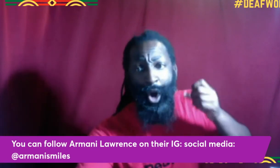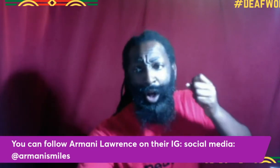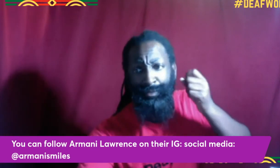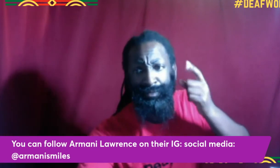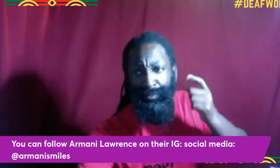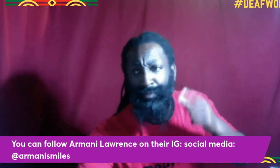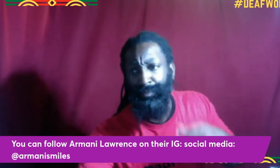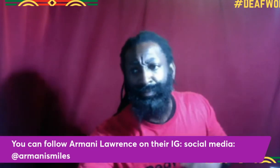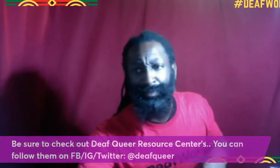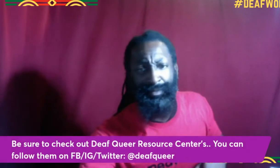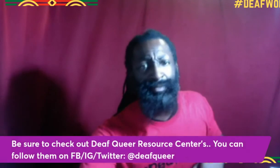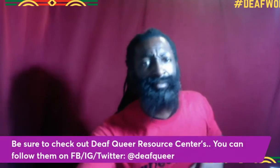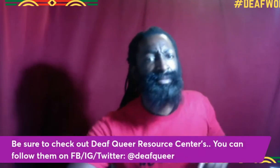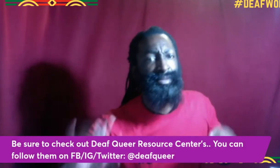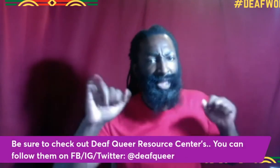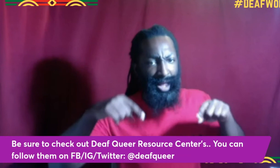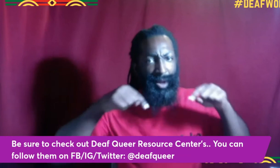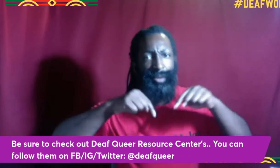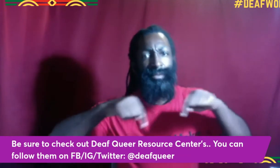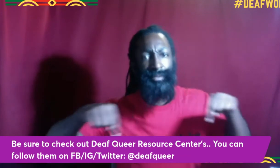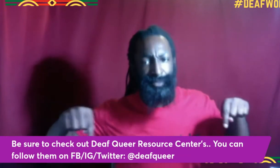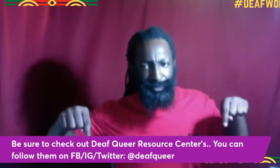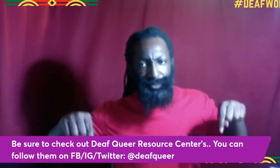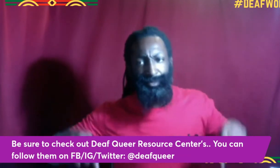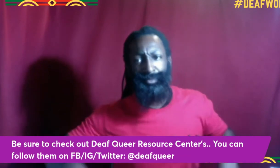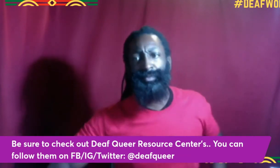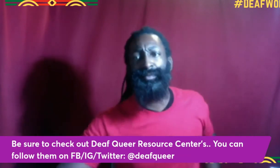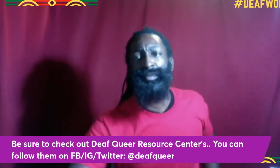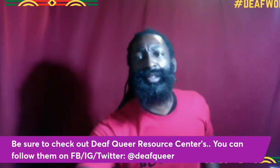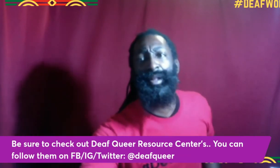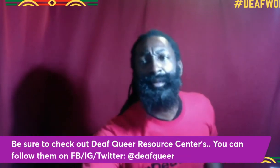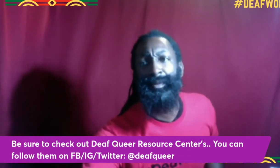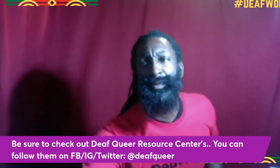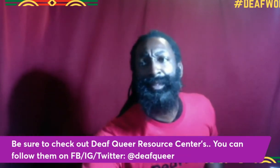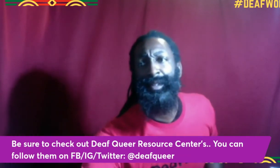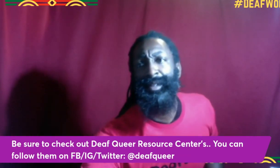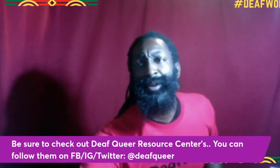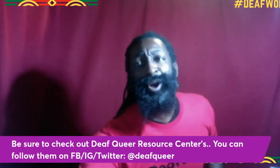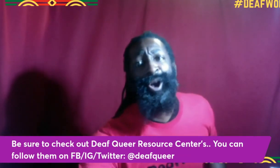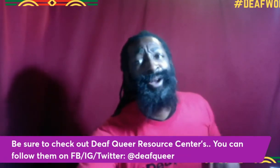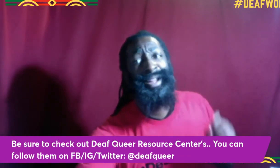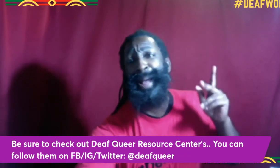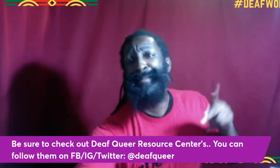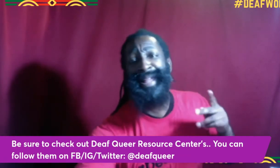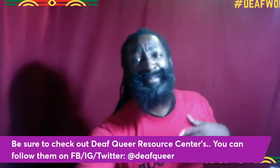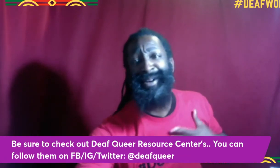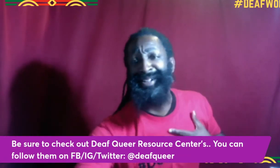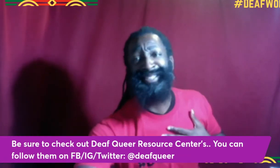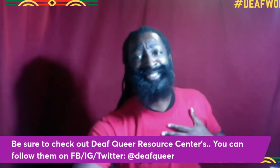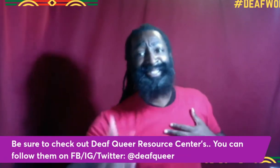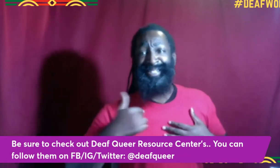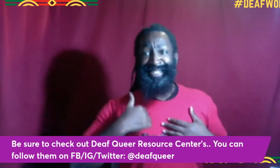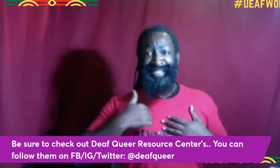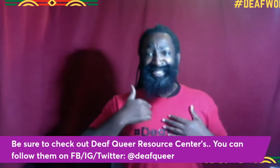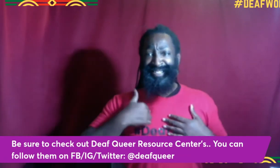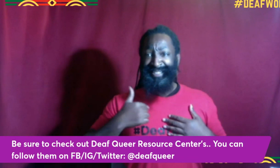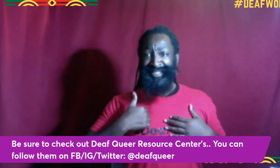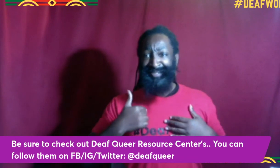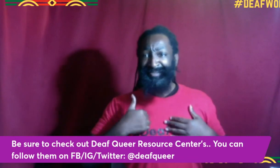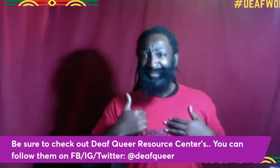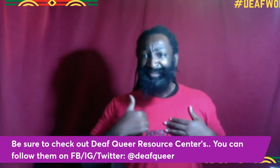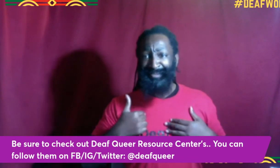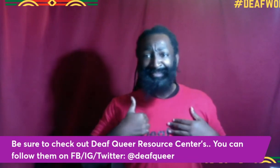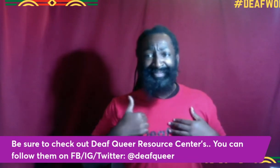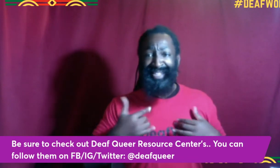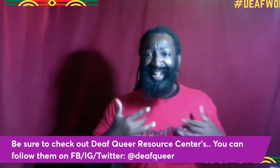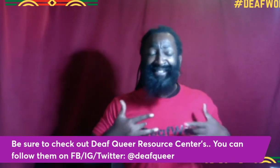at their social media at Armani Smiles. Here's this Deaf Queer Resource Center at Deaf Queer.